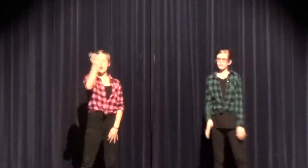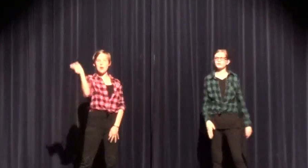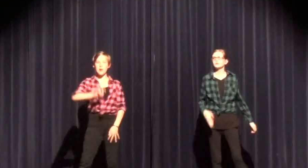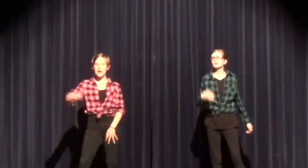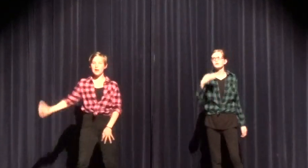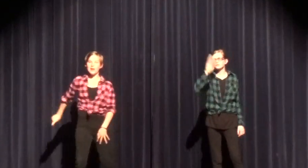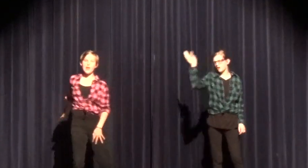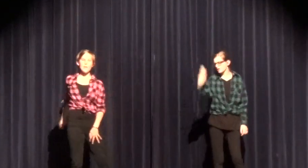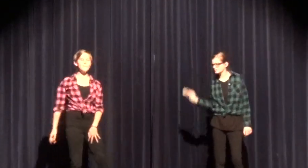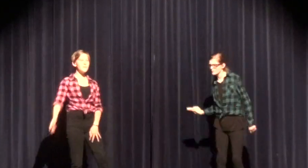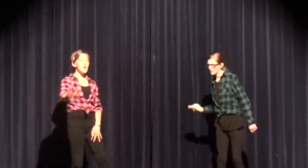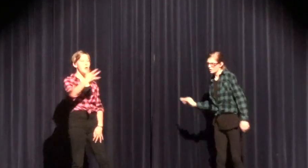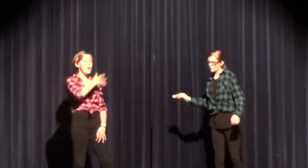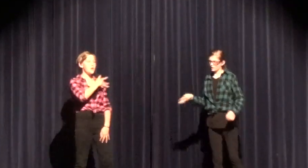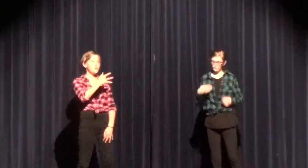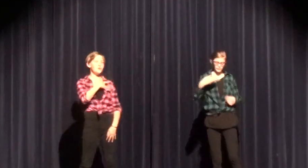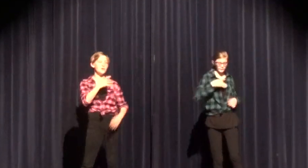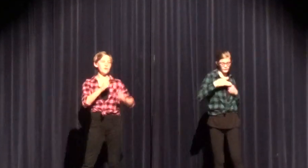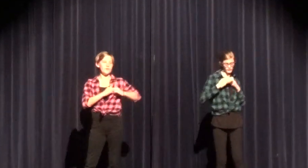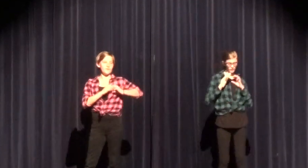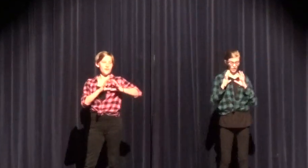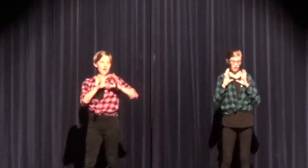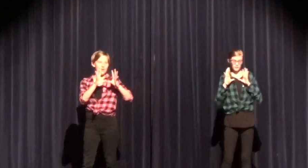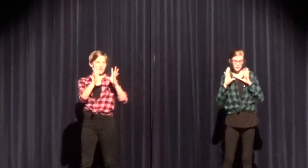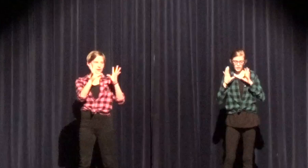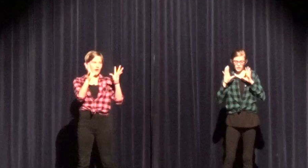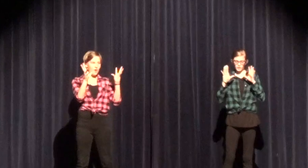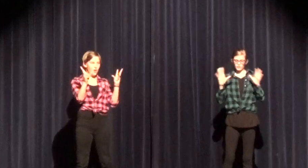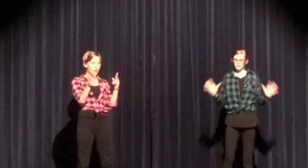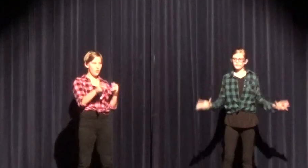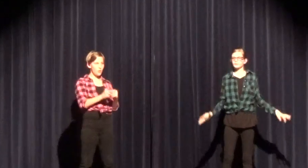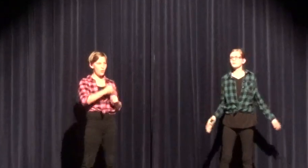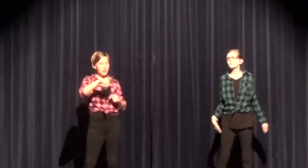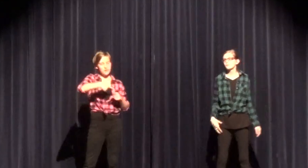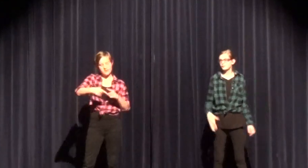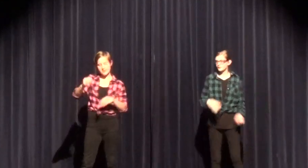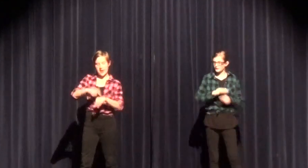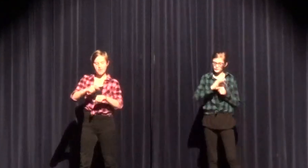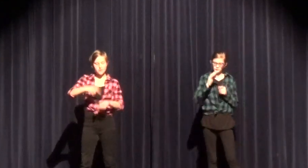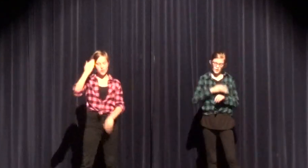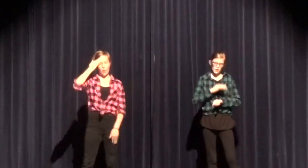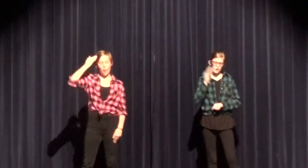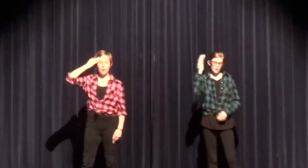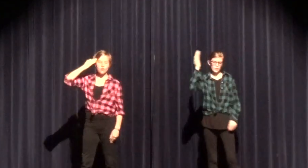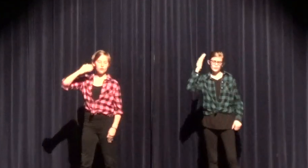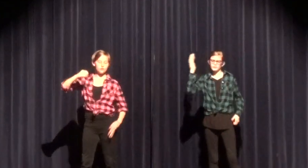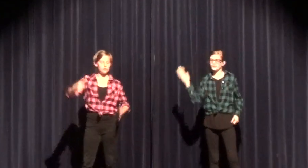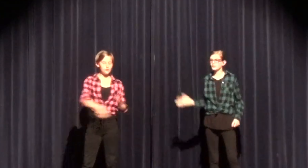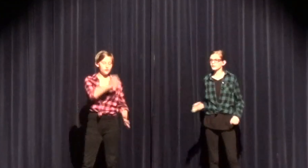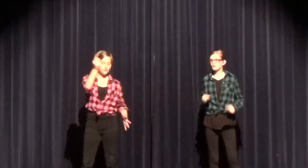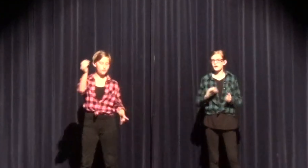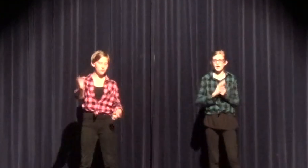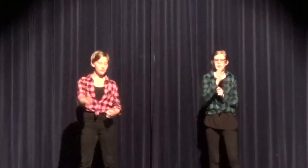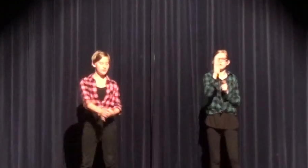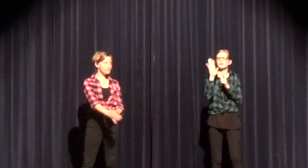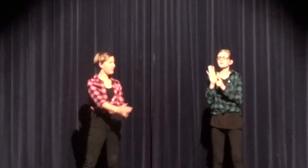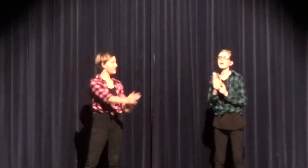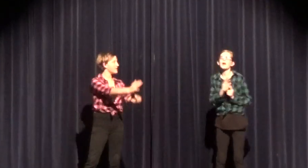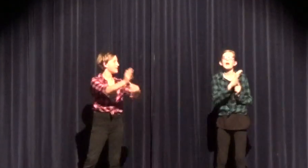like a rainbow, your heart will blow, and when it's time to know You just start the night